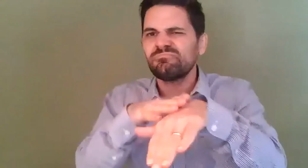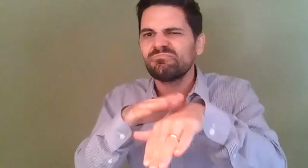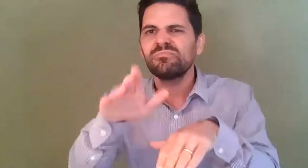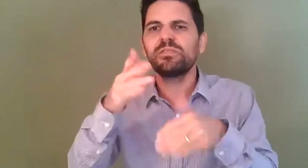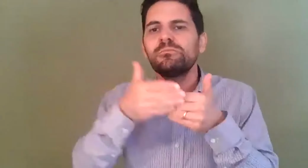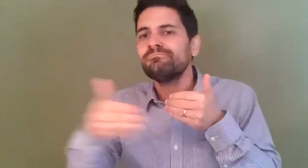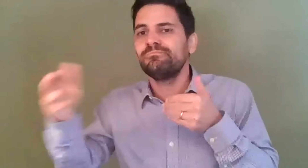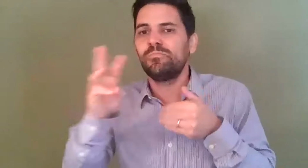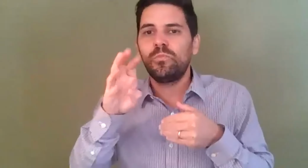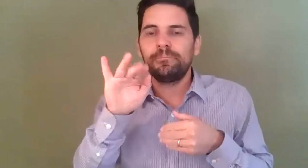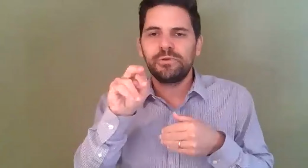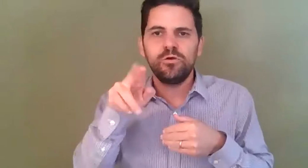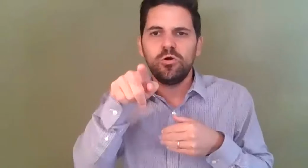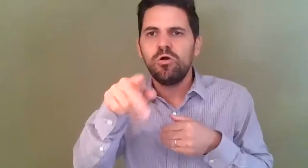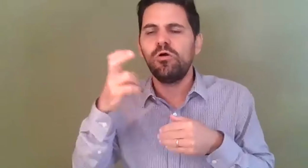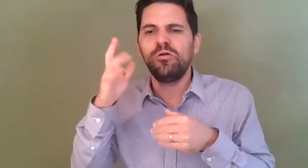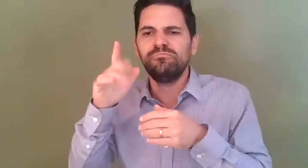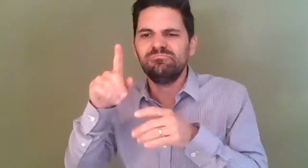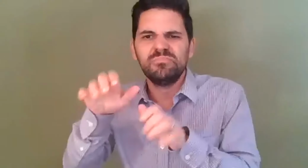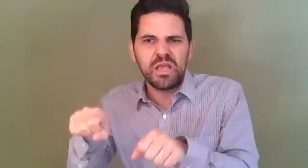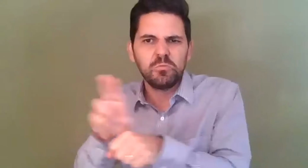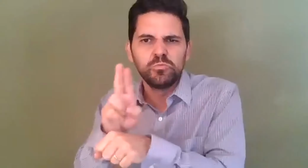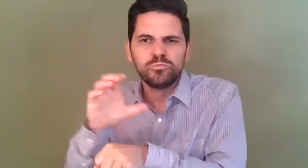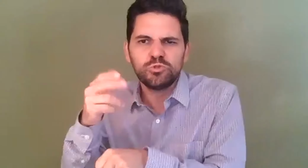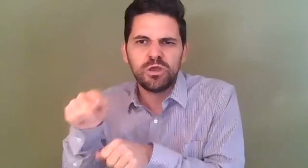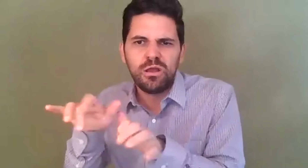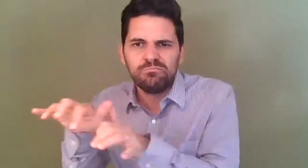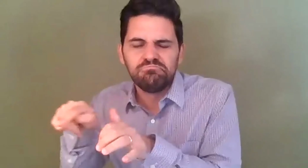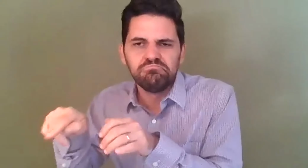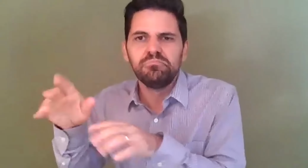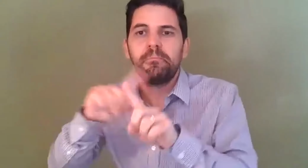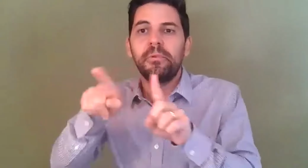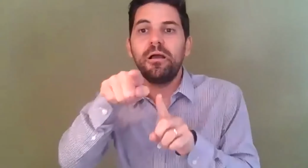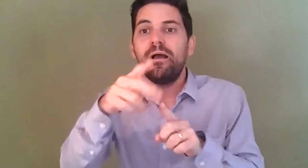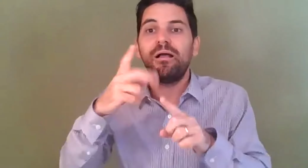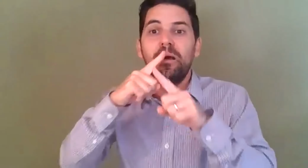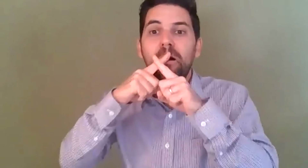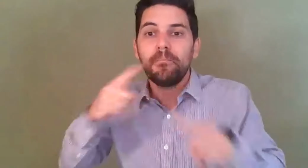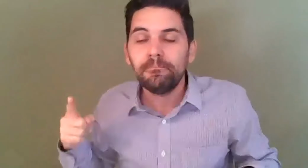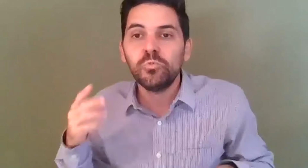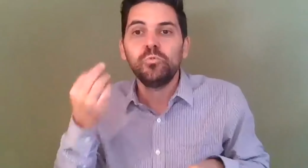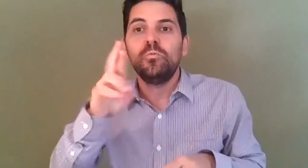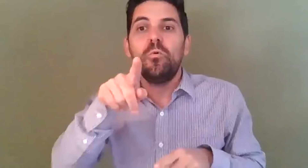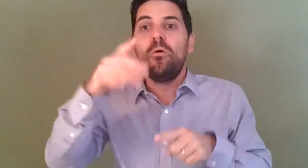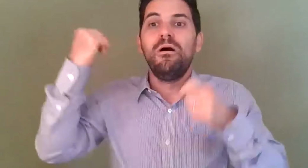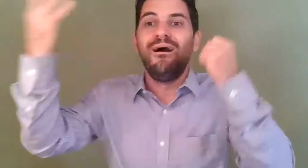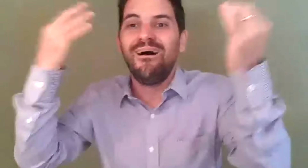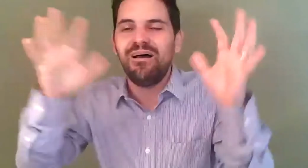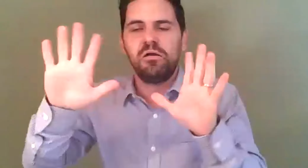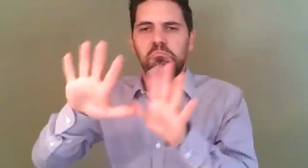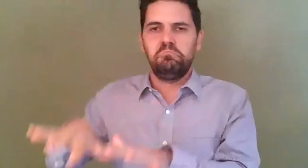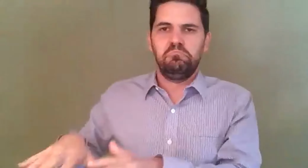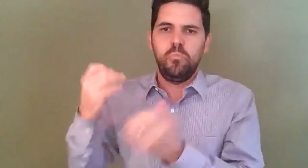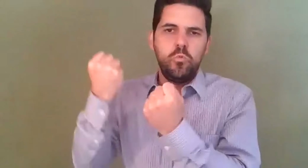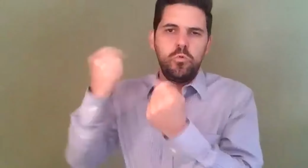the chat. They're here just to give you just house rules. You